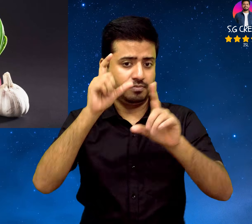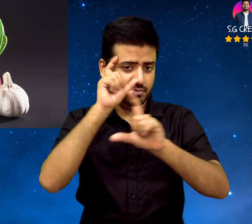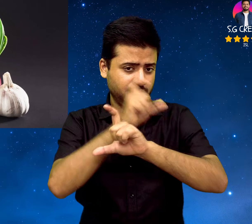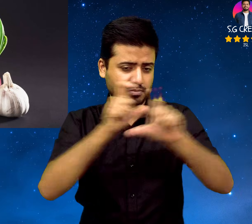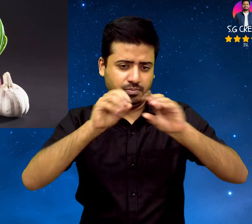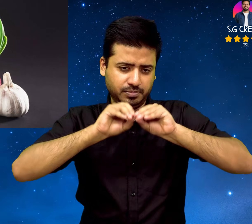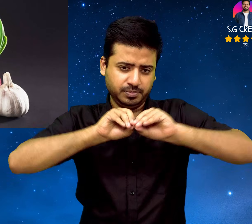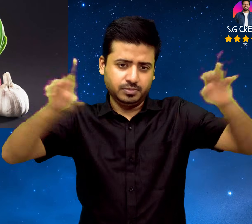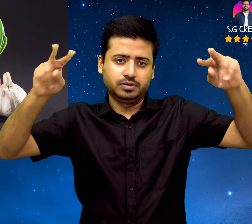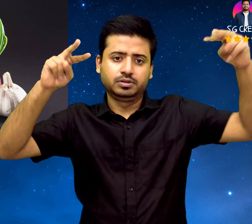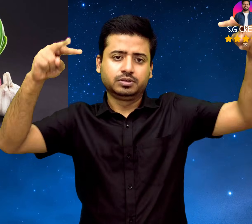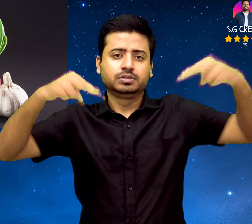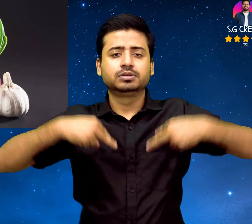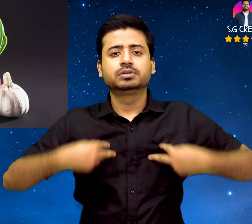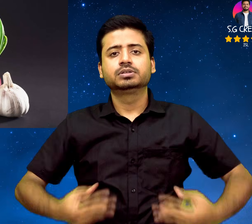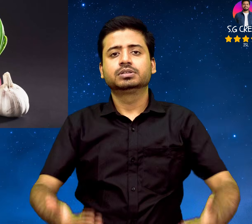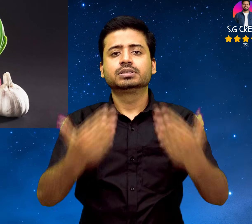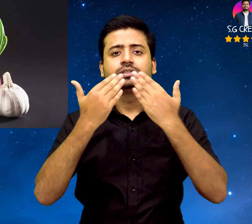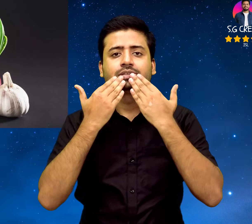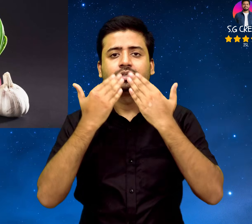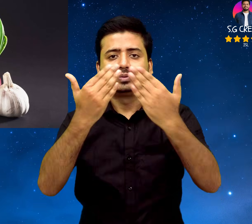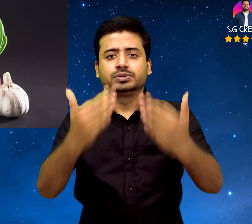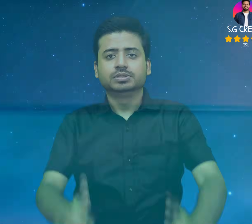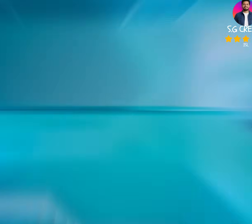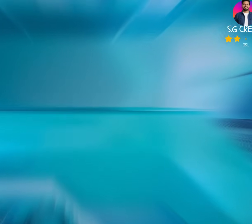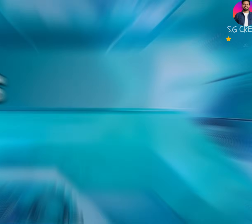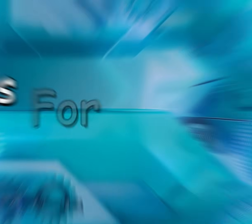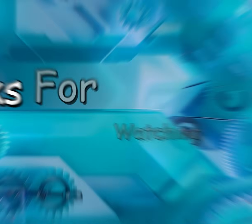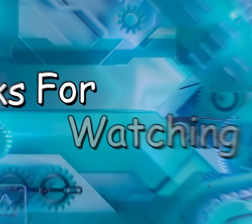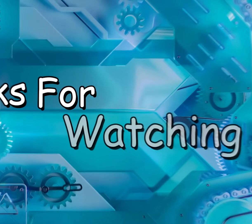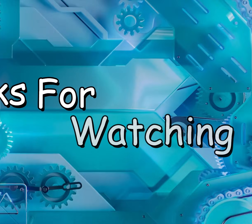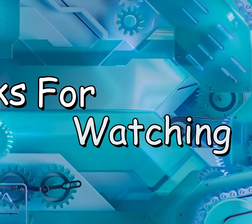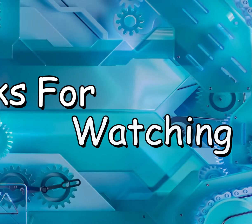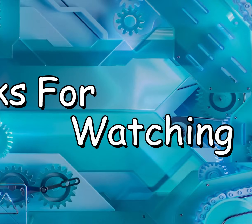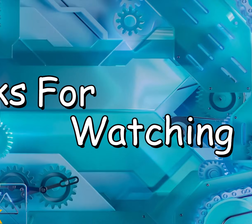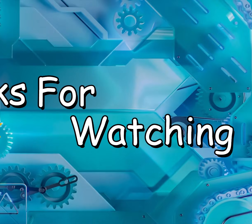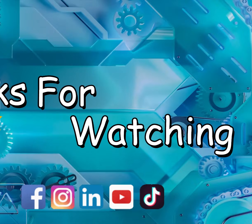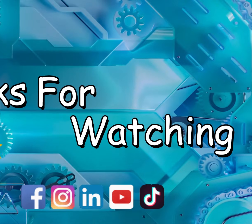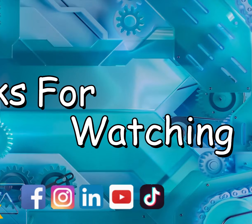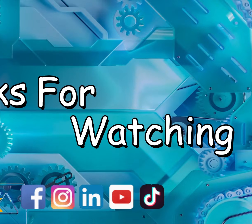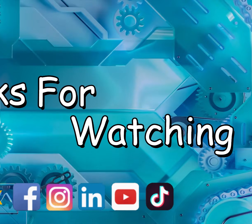unfavorable environment for chronic inflammatory lesions that can progress to dysplasia.